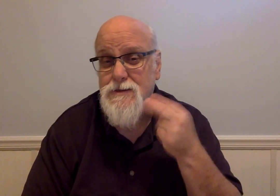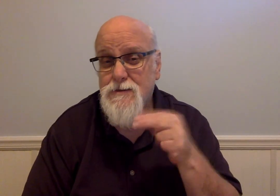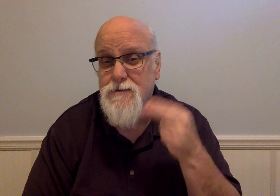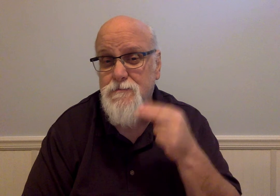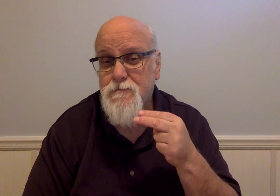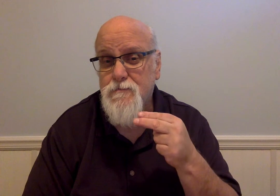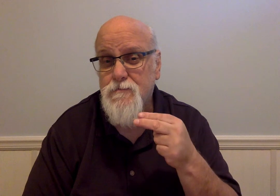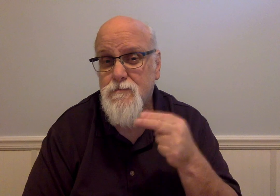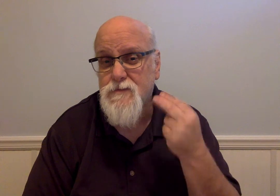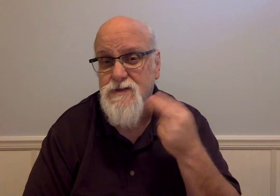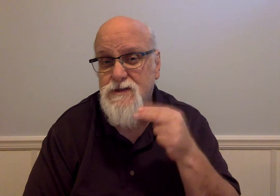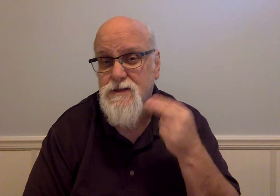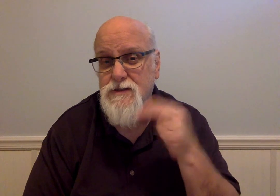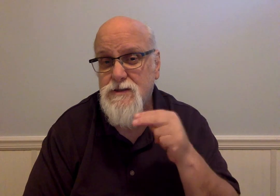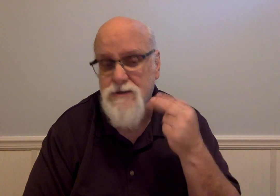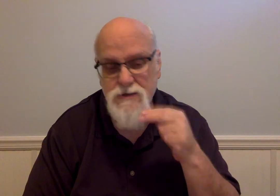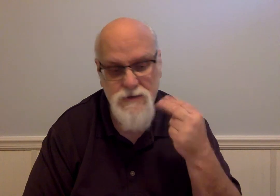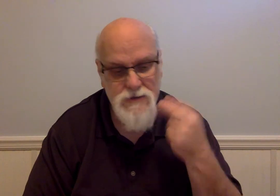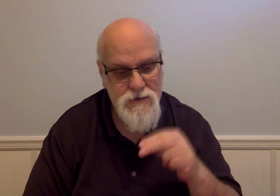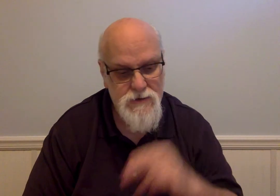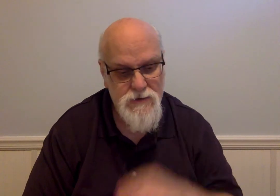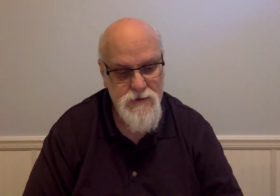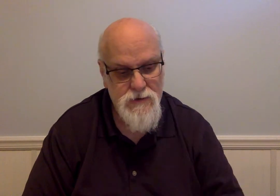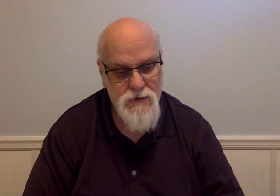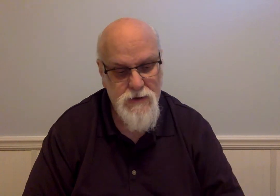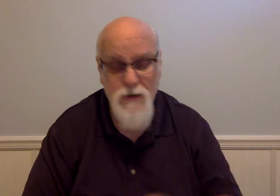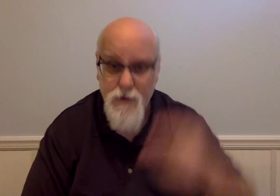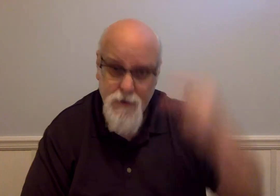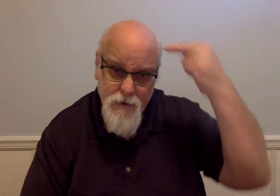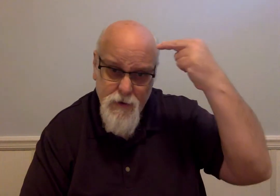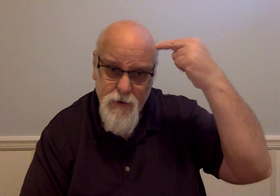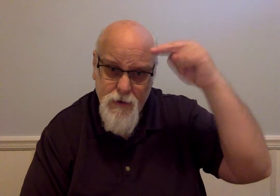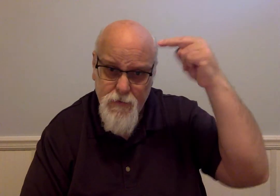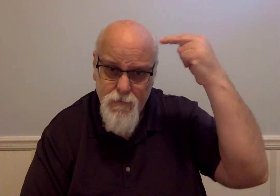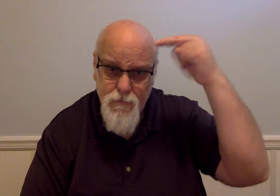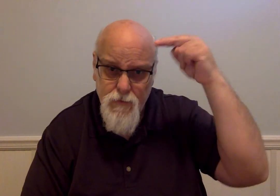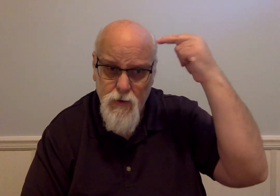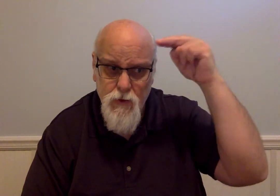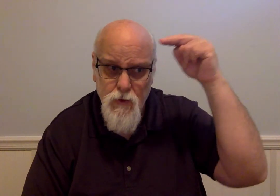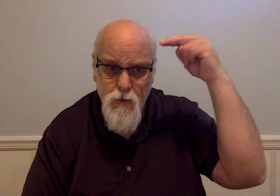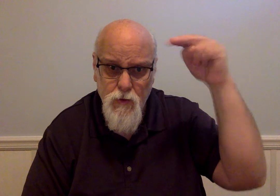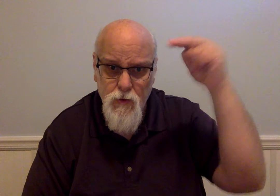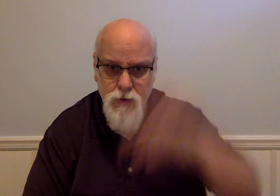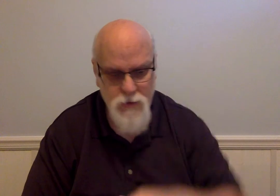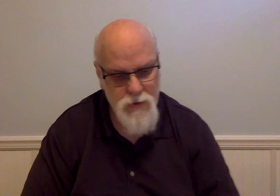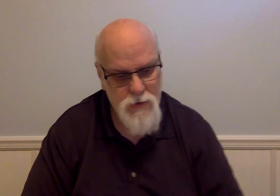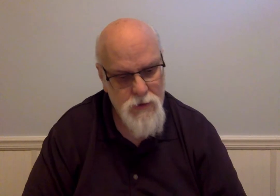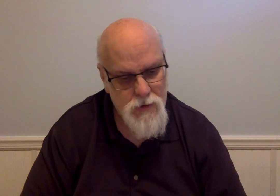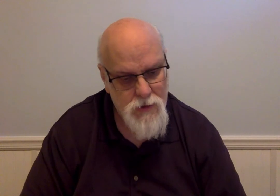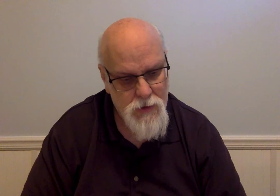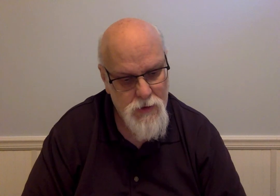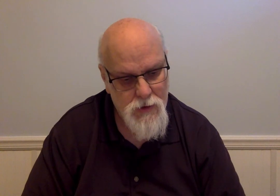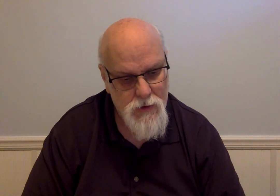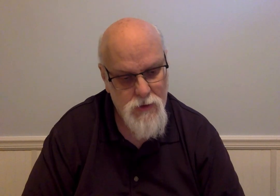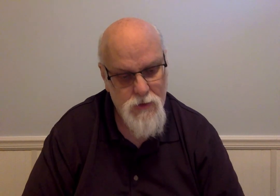Niece is down here, an N that goes back and forth for a niece. A nephew is up there where you would sign boy on your forehead.